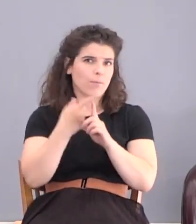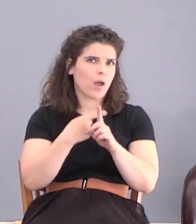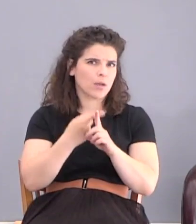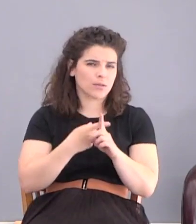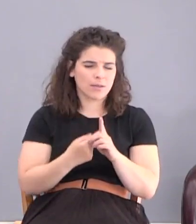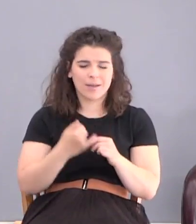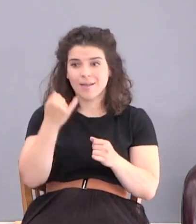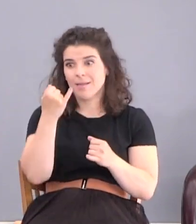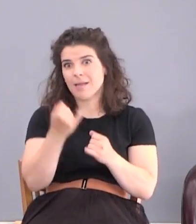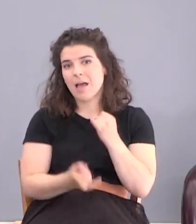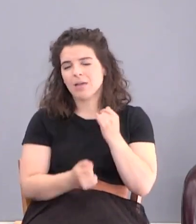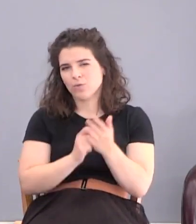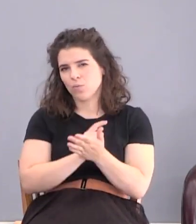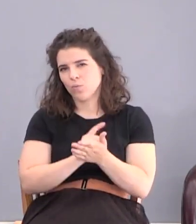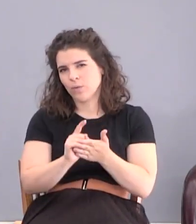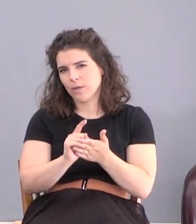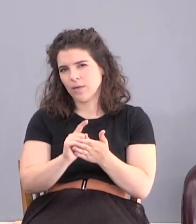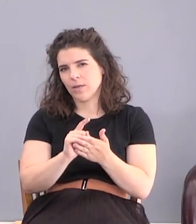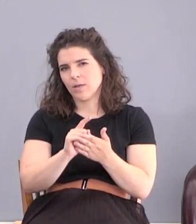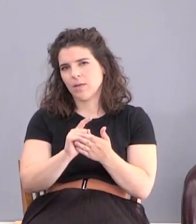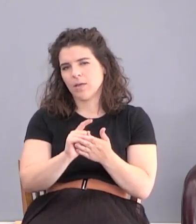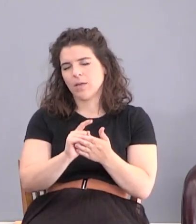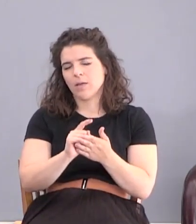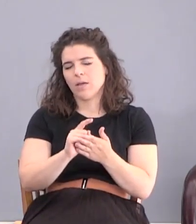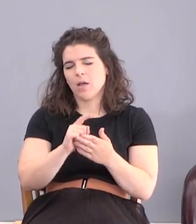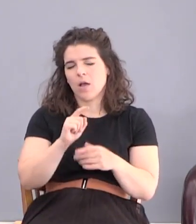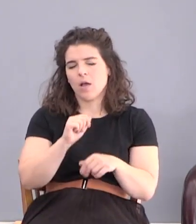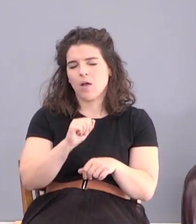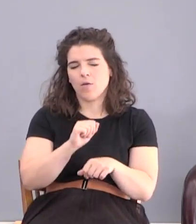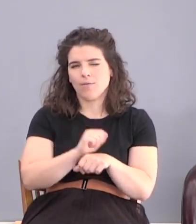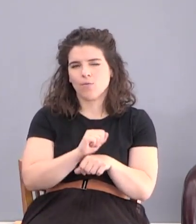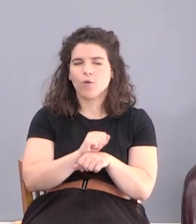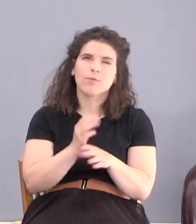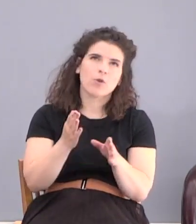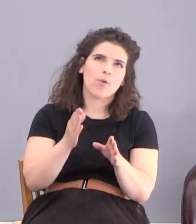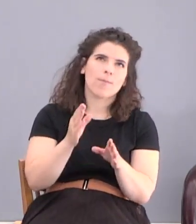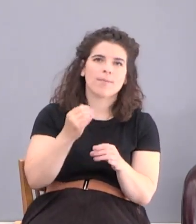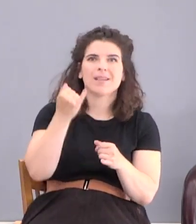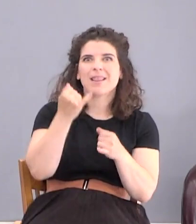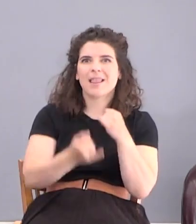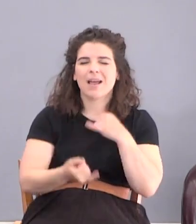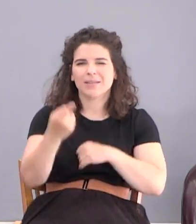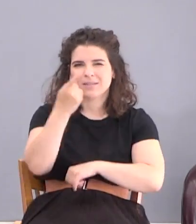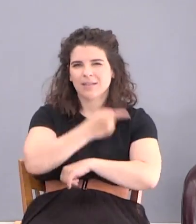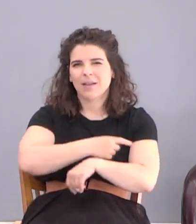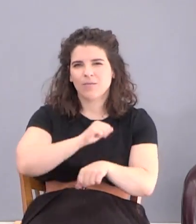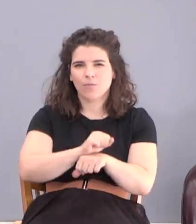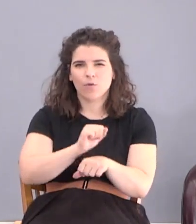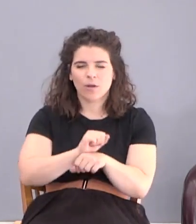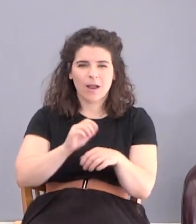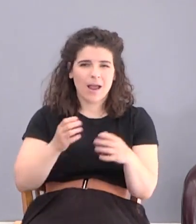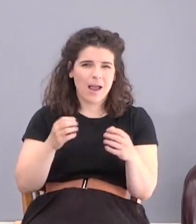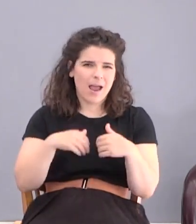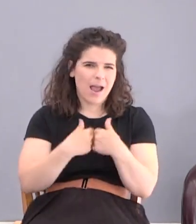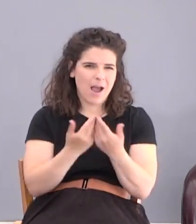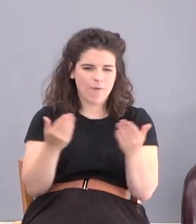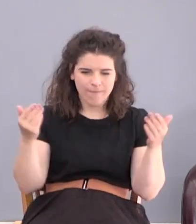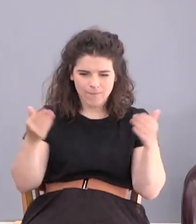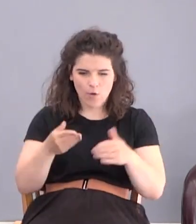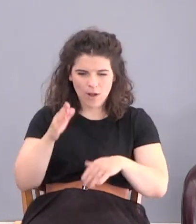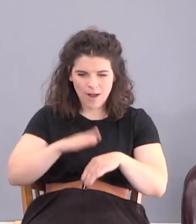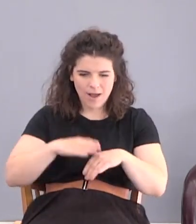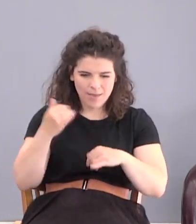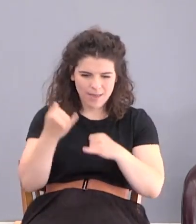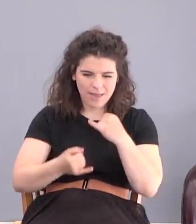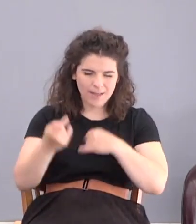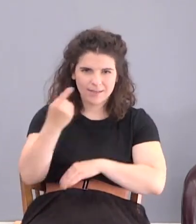work. Maybe let's say the last day of work. How focused are you on your job on that last day? You